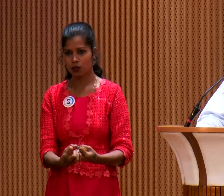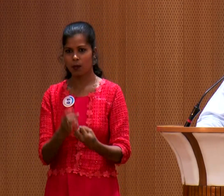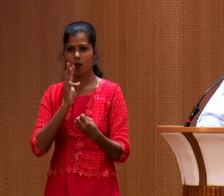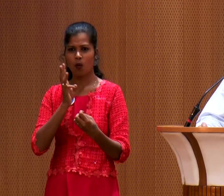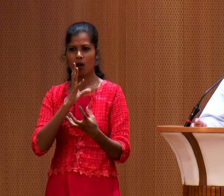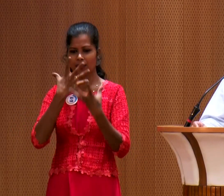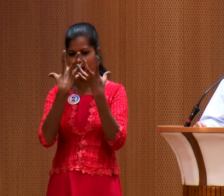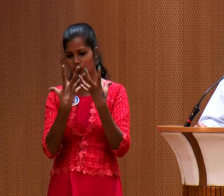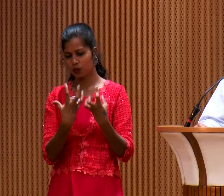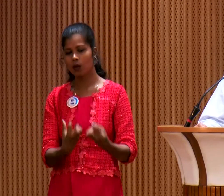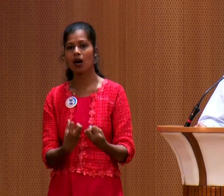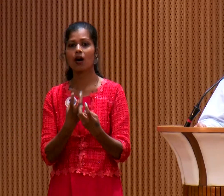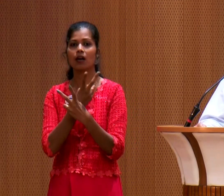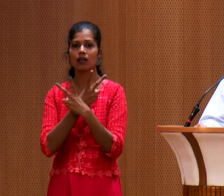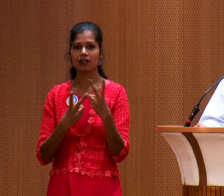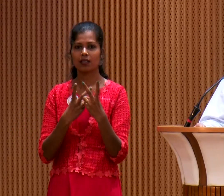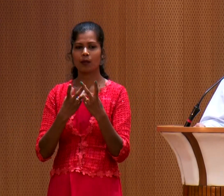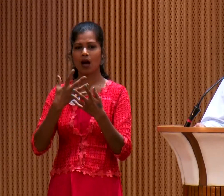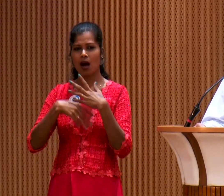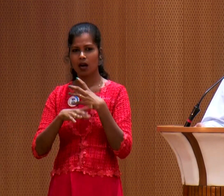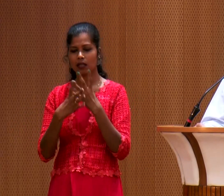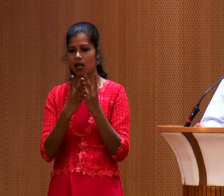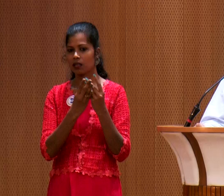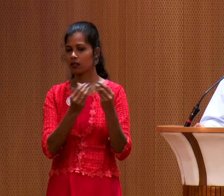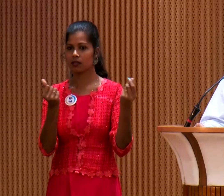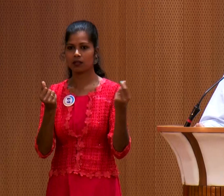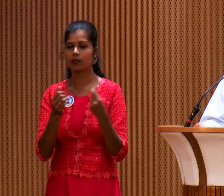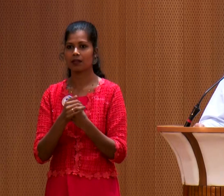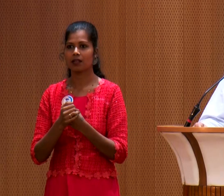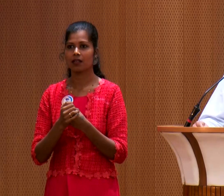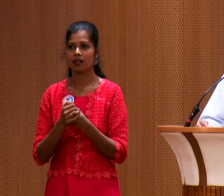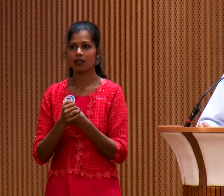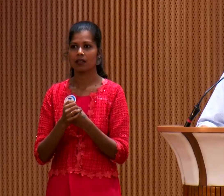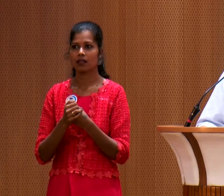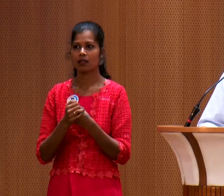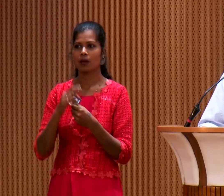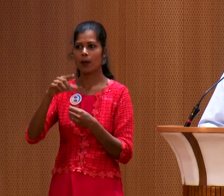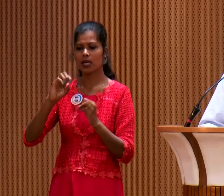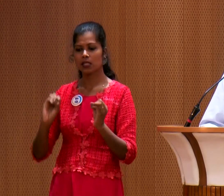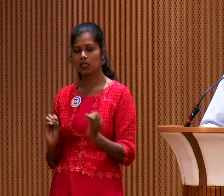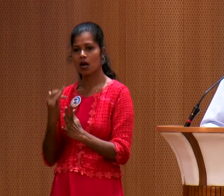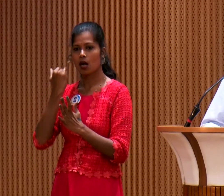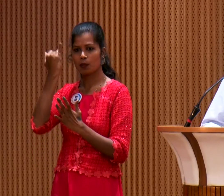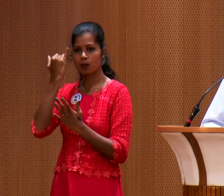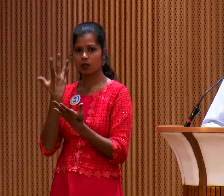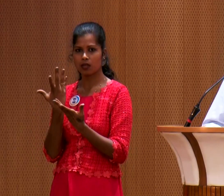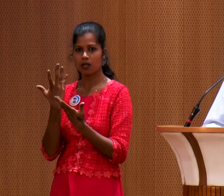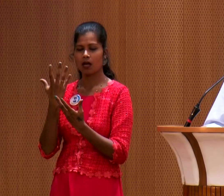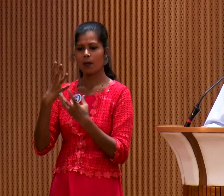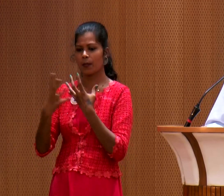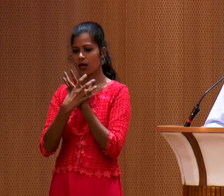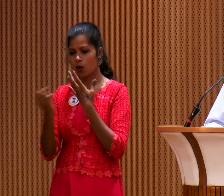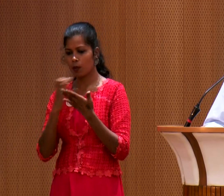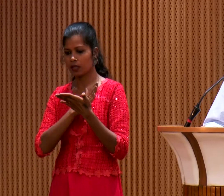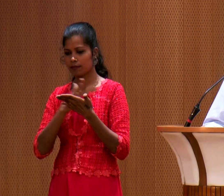many days in our lagoons disappeared. And what started as a combing